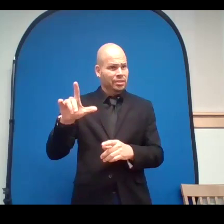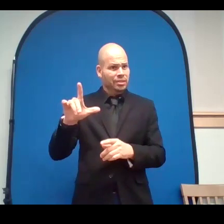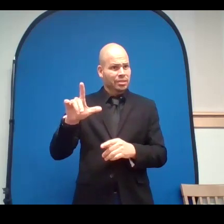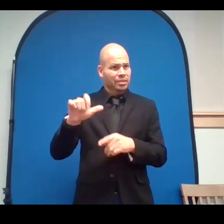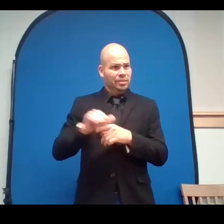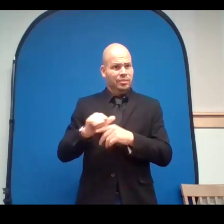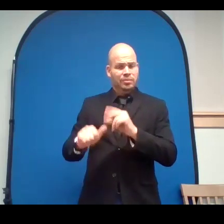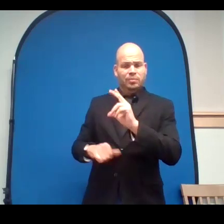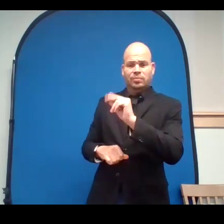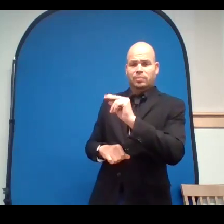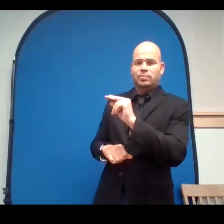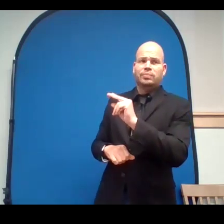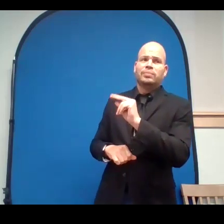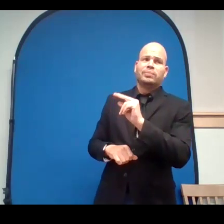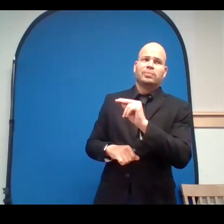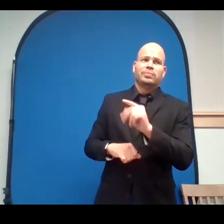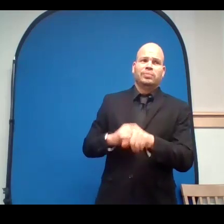working.